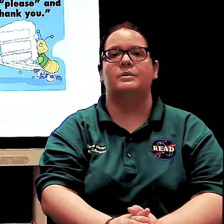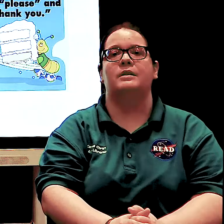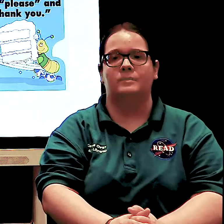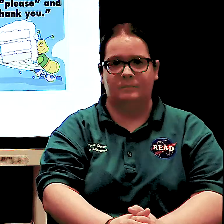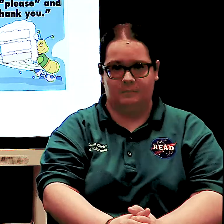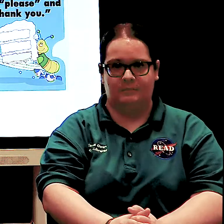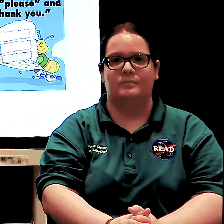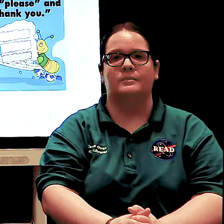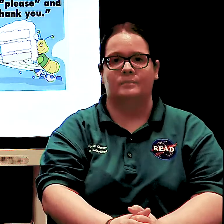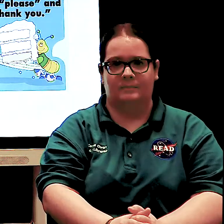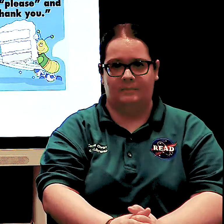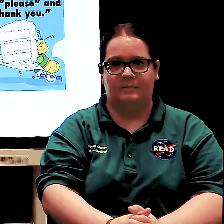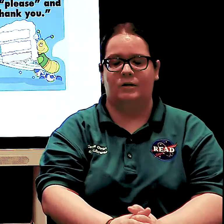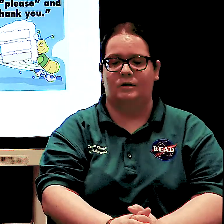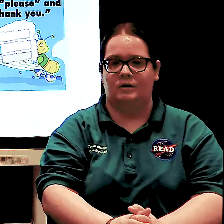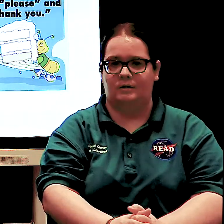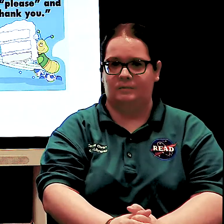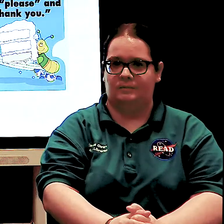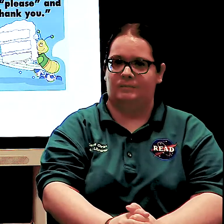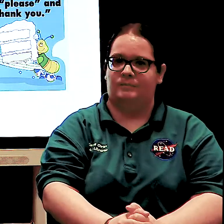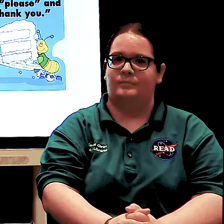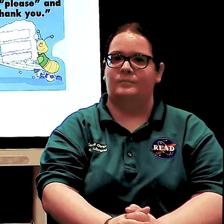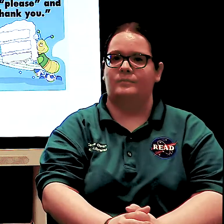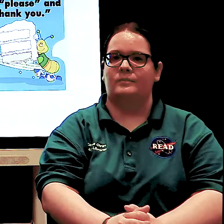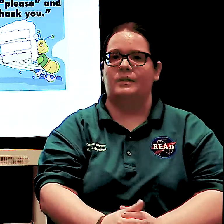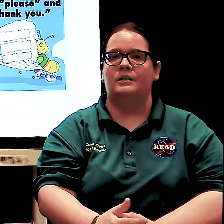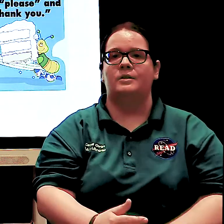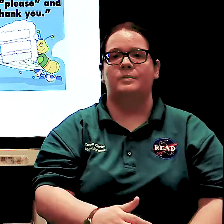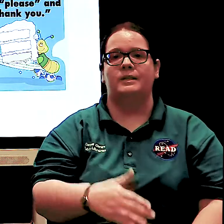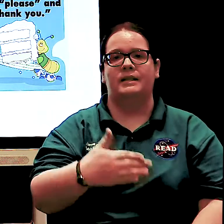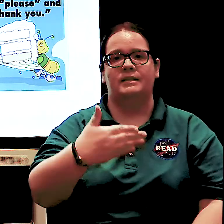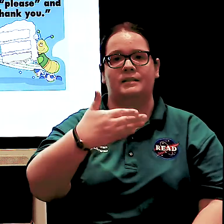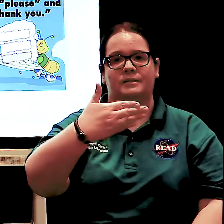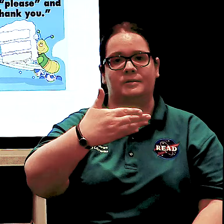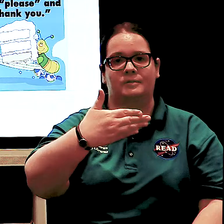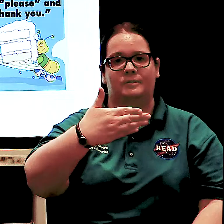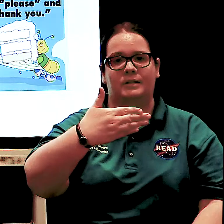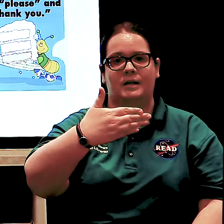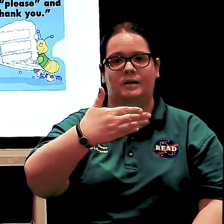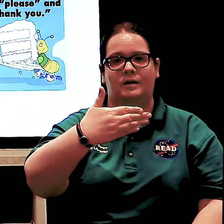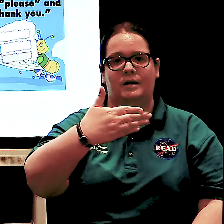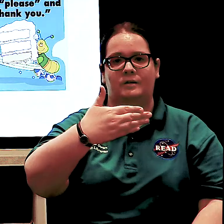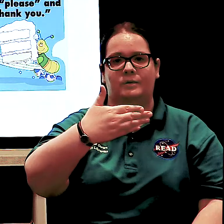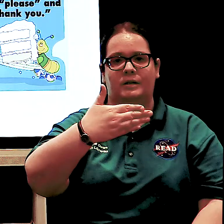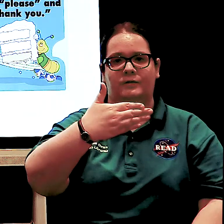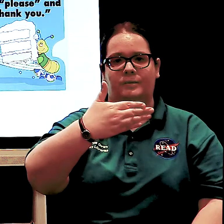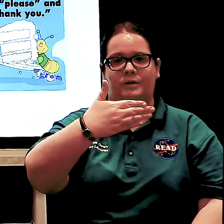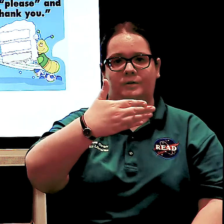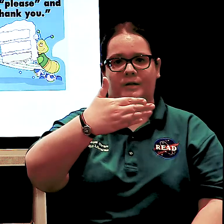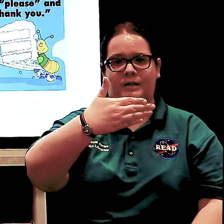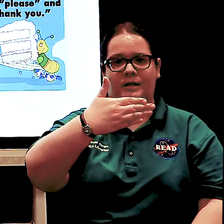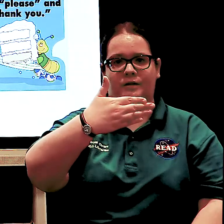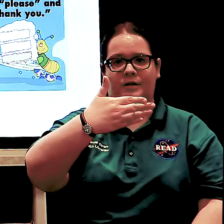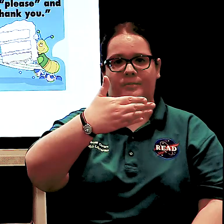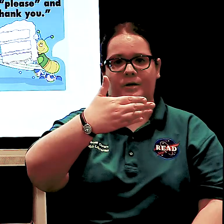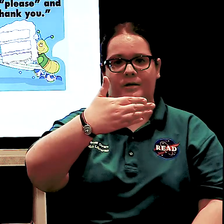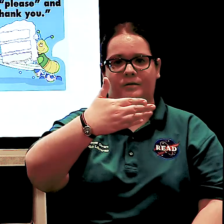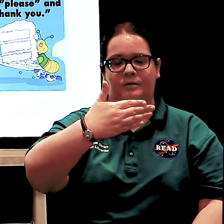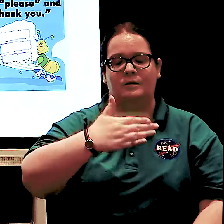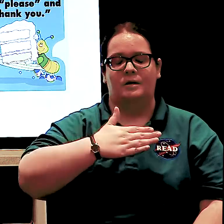them. Good. So please, you take our hand. We're getting familiar with this hand shape, right?